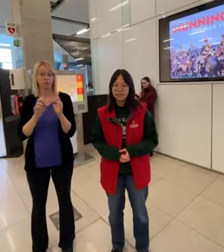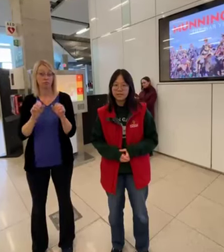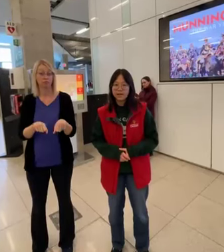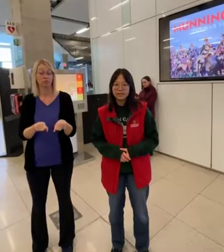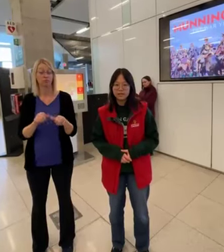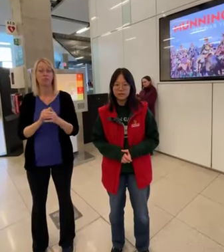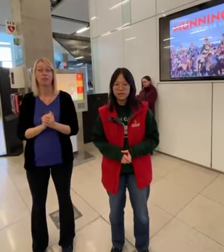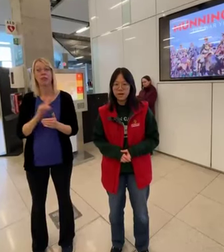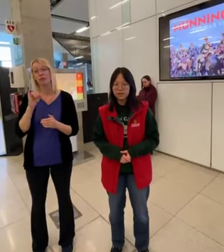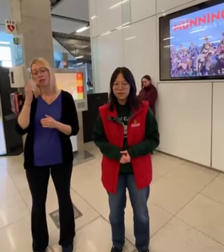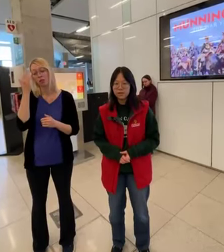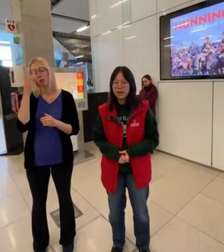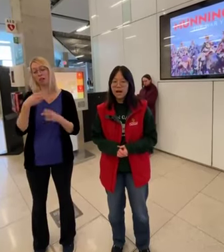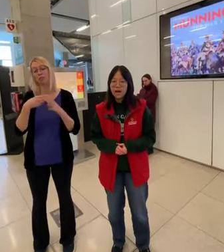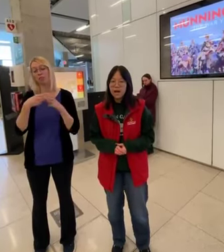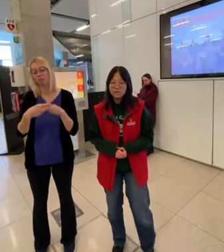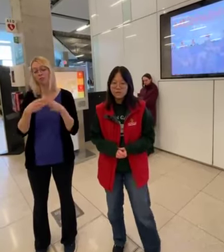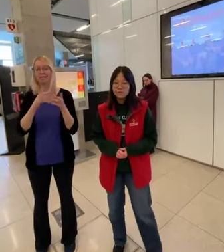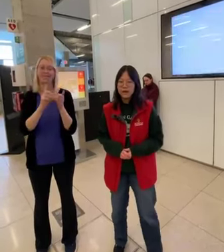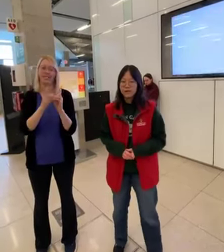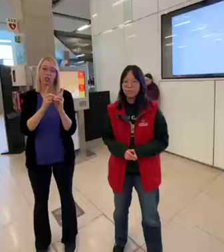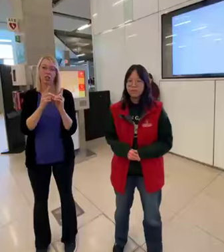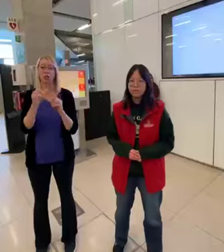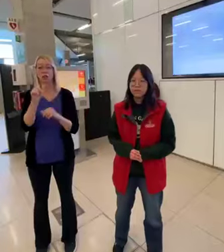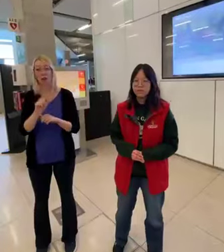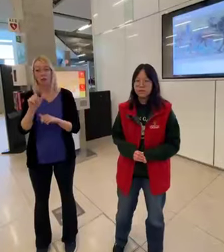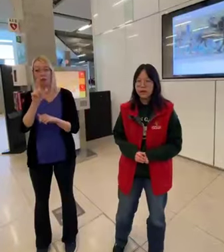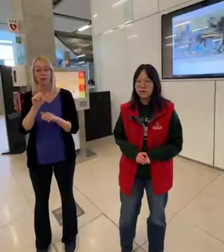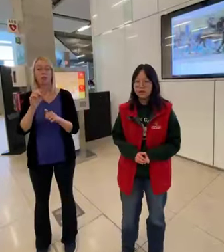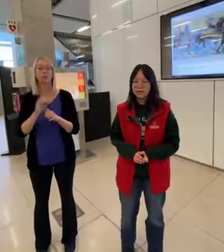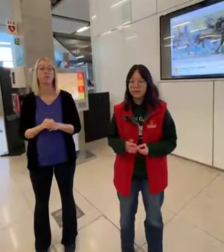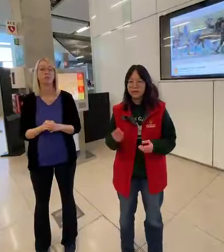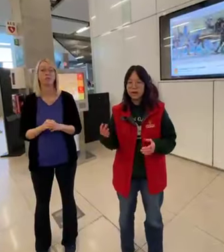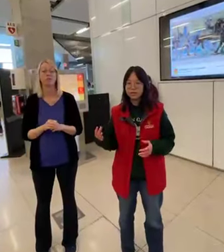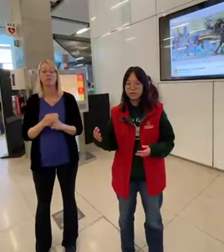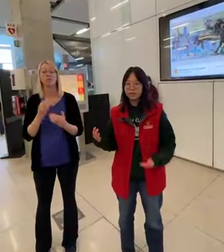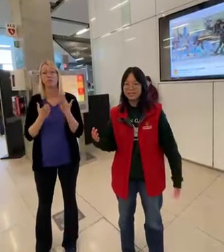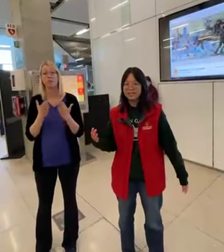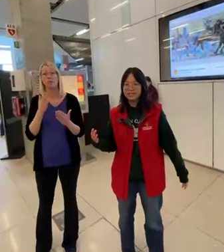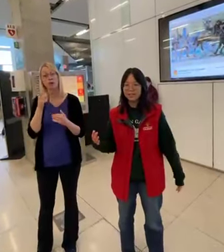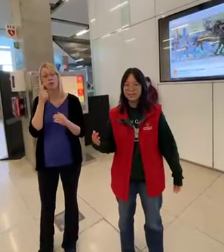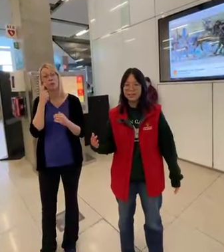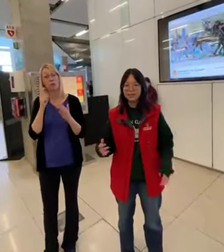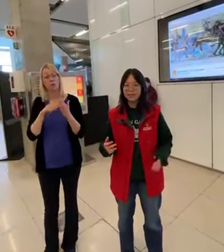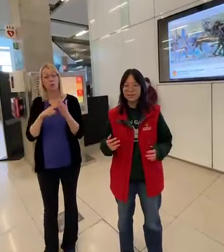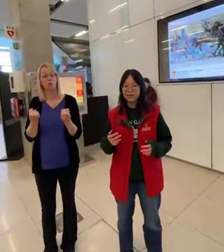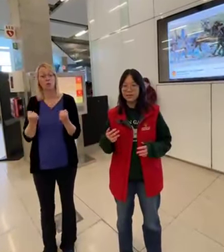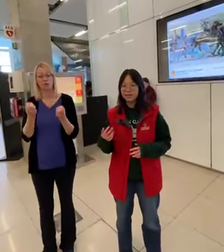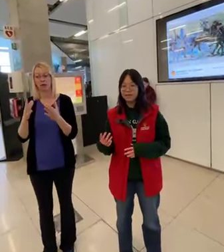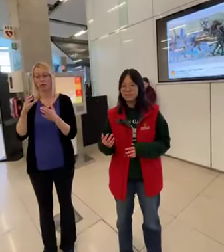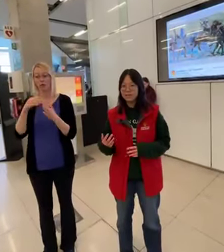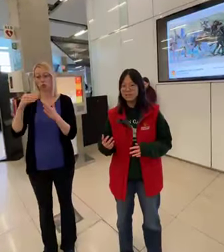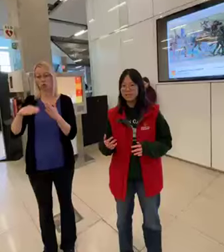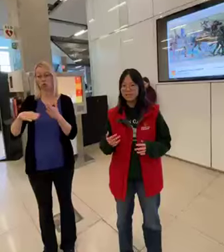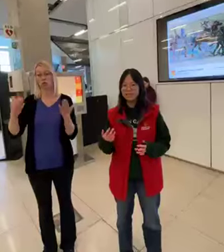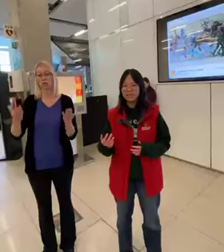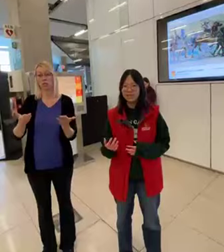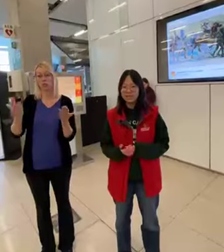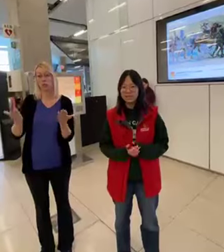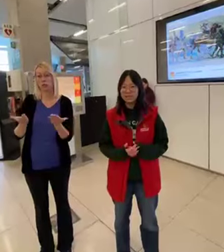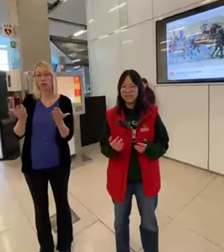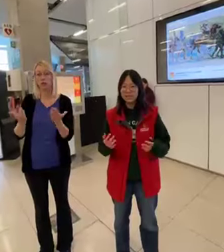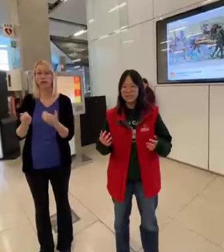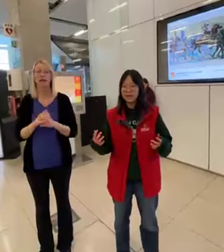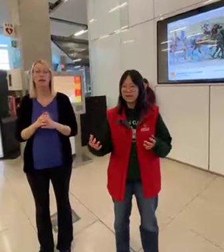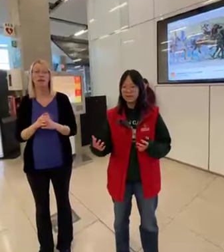why it is known as a digital library. Other than that, you might notice that there are a lot of students in this library, and if you can maybe kind of tell if there's